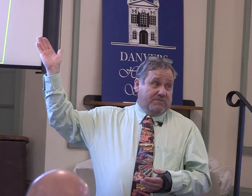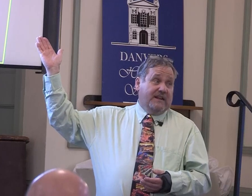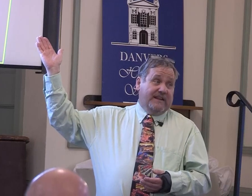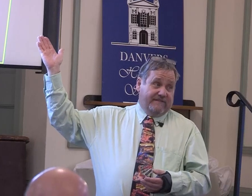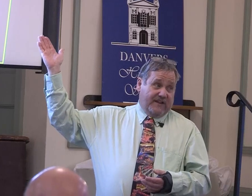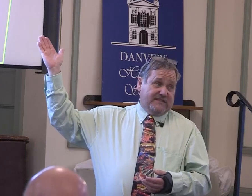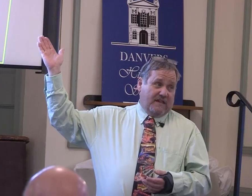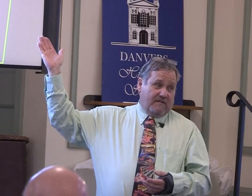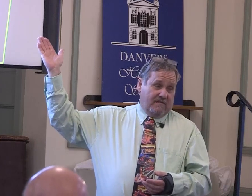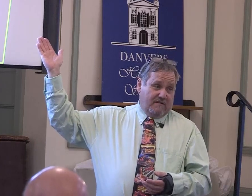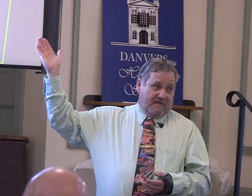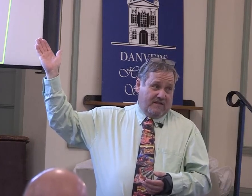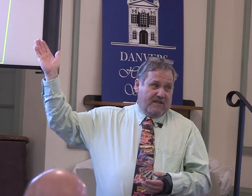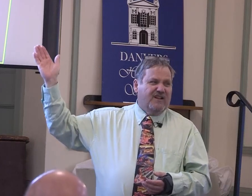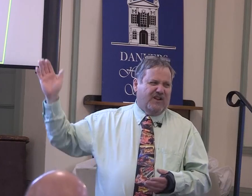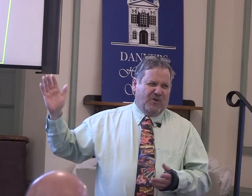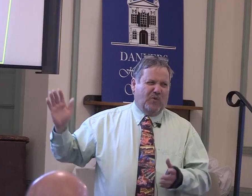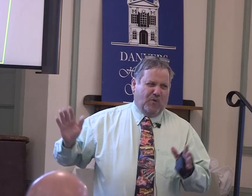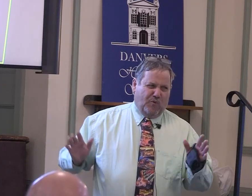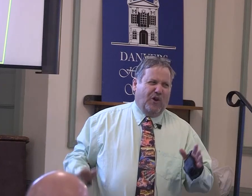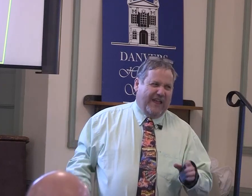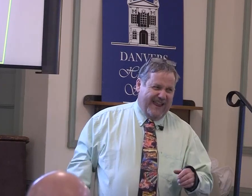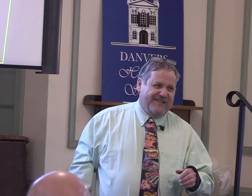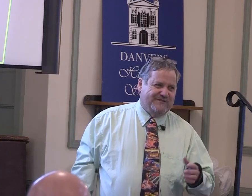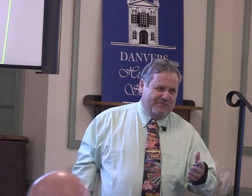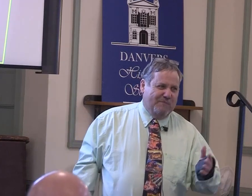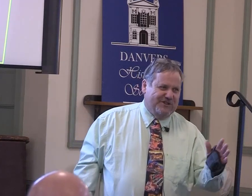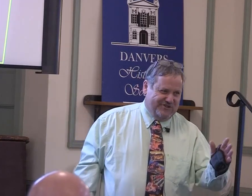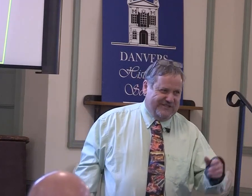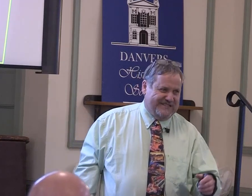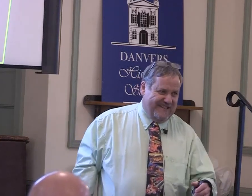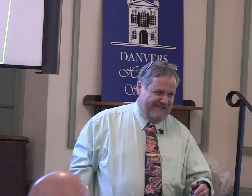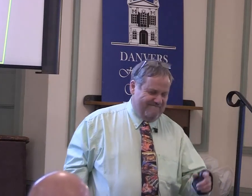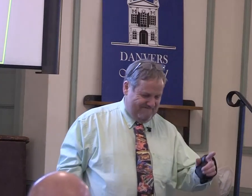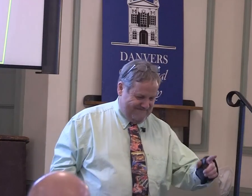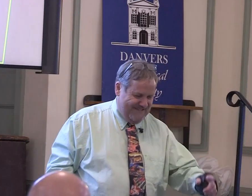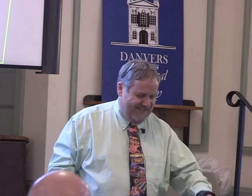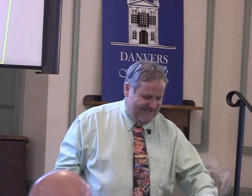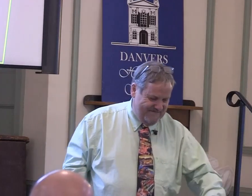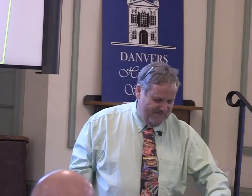picture we believe is. We're looking into more pictures.